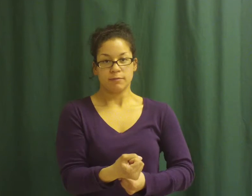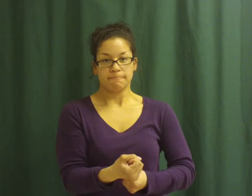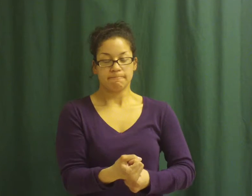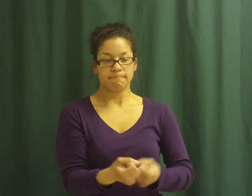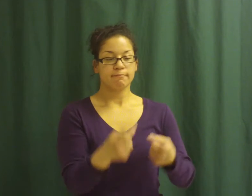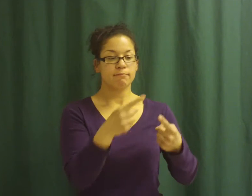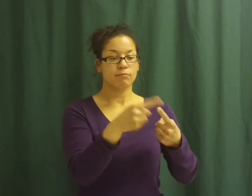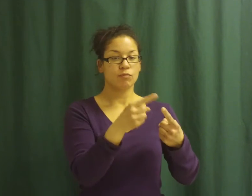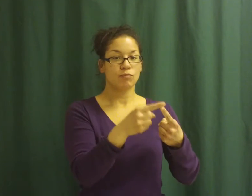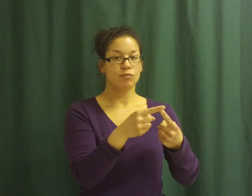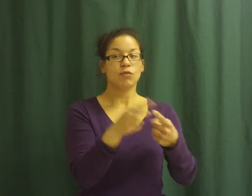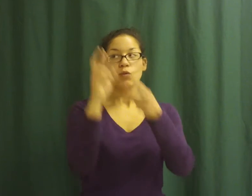respect,